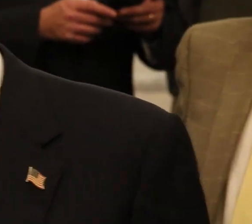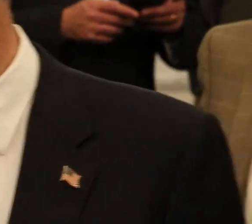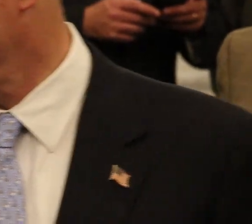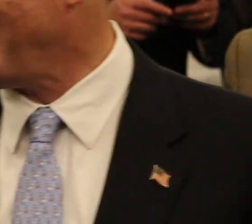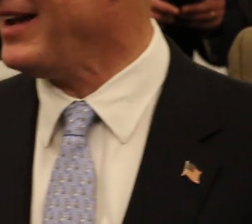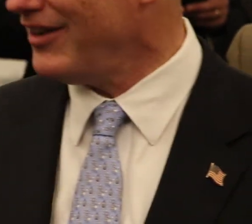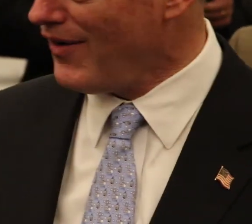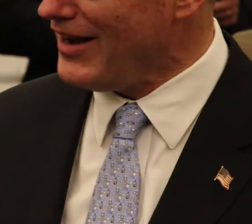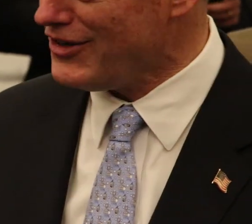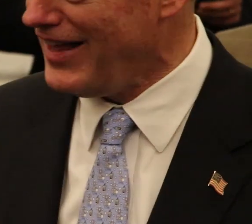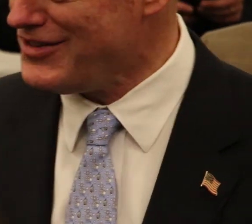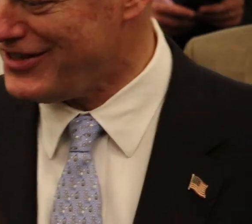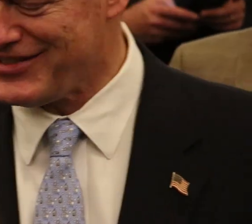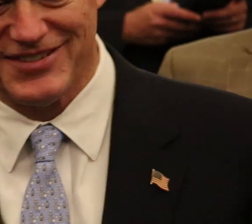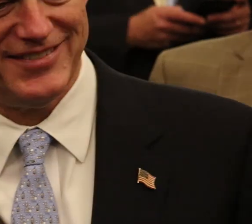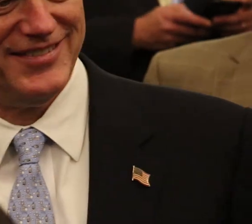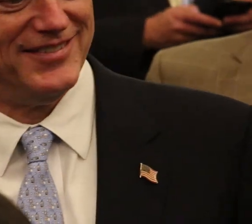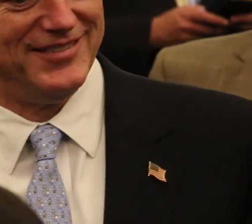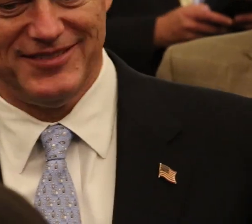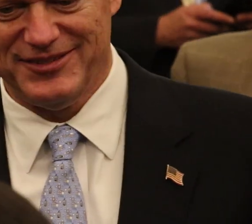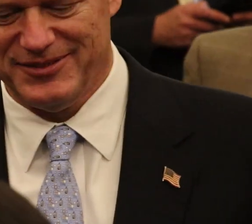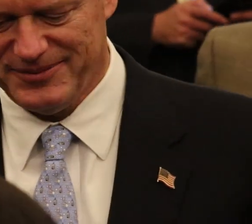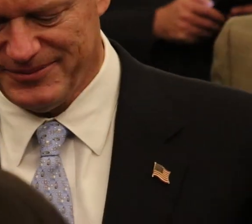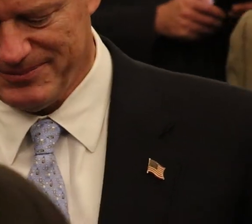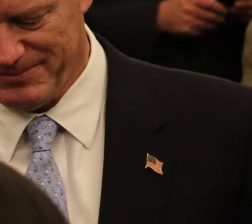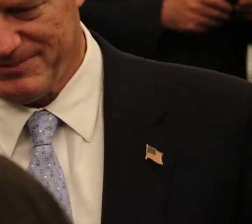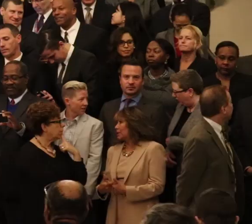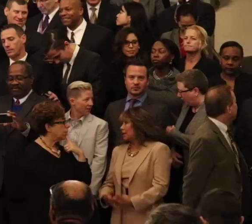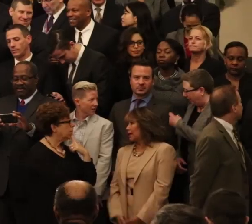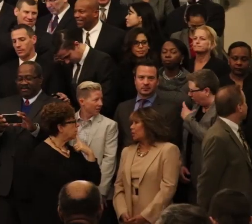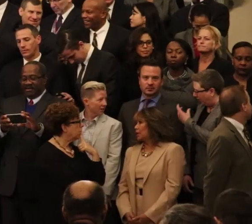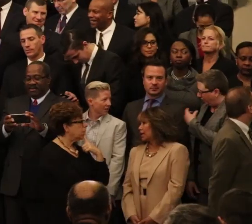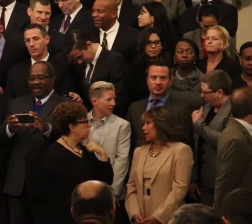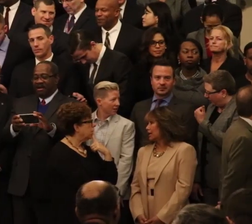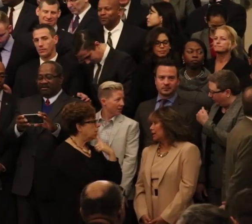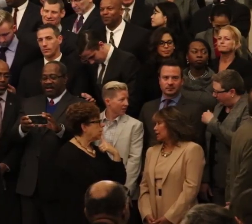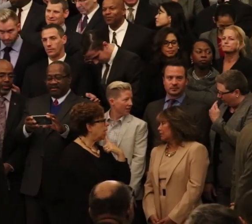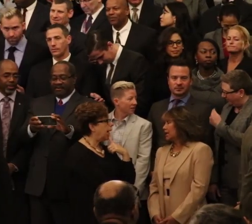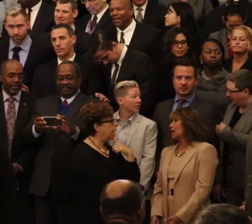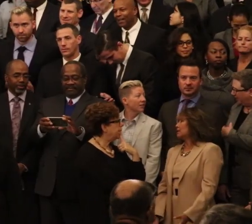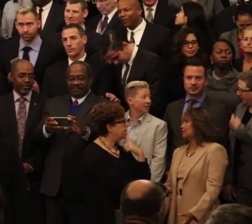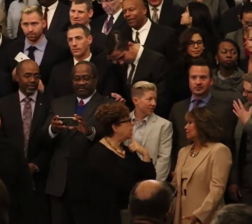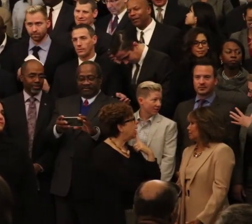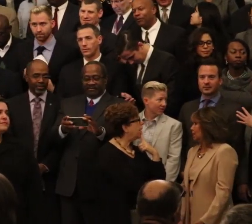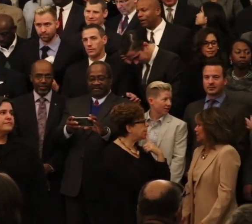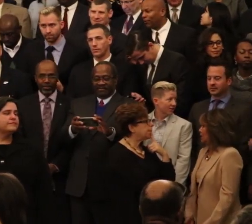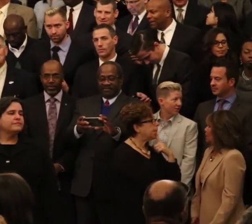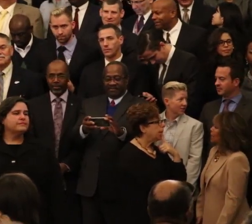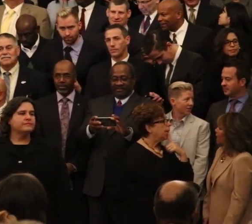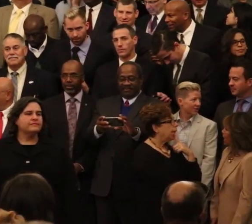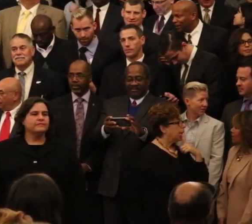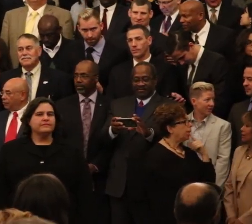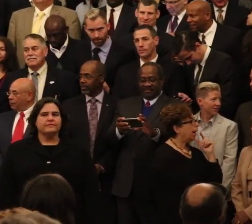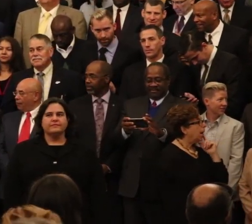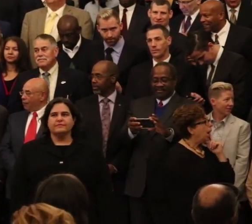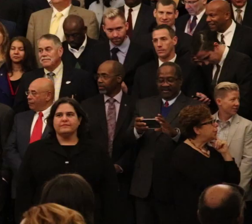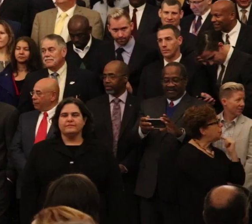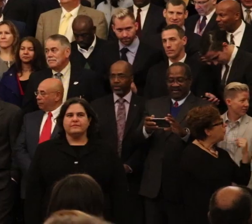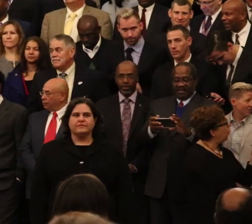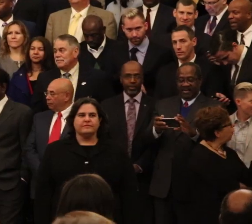to provide a much higher quality product by opening up opportunities for others to play who